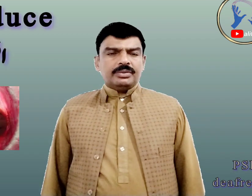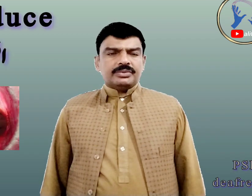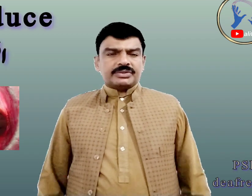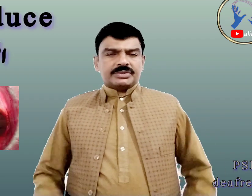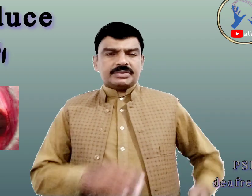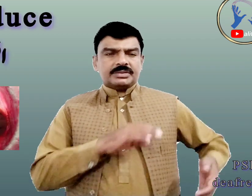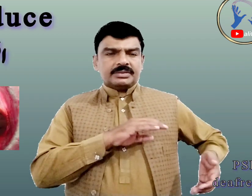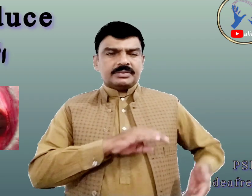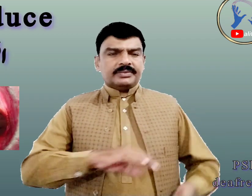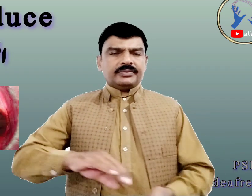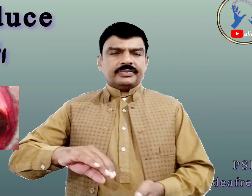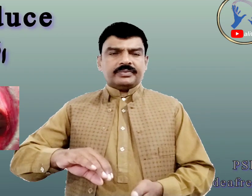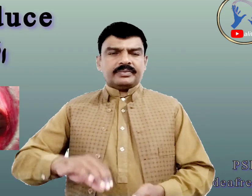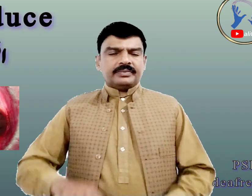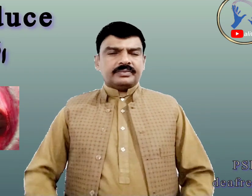reproduce,